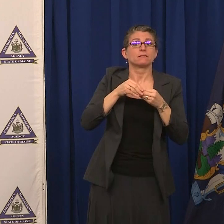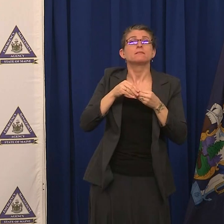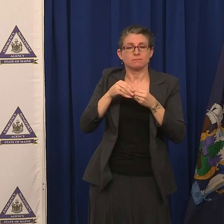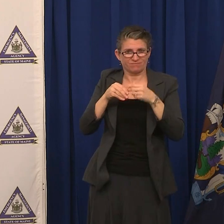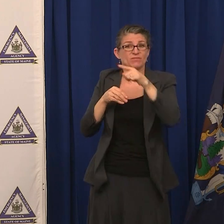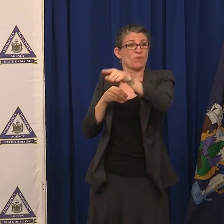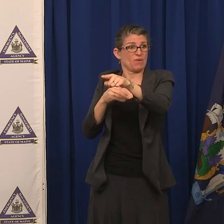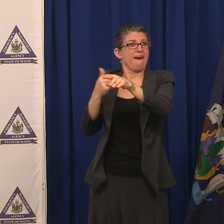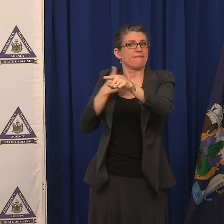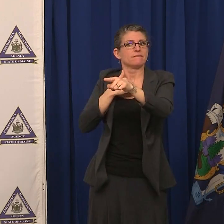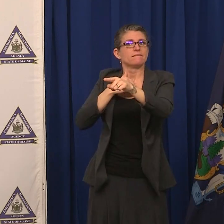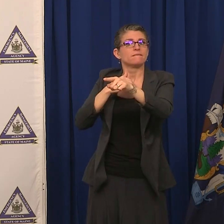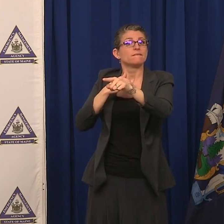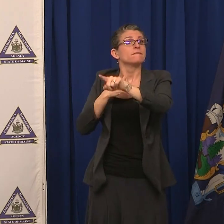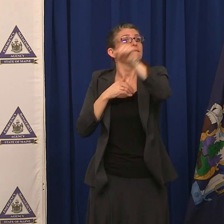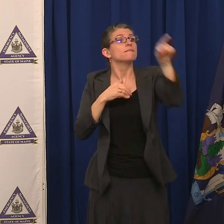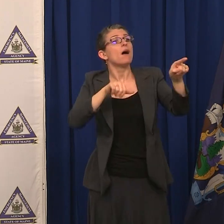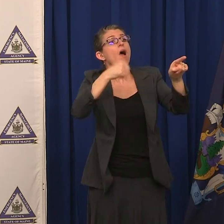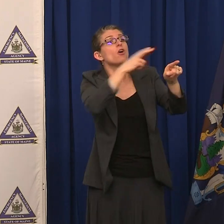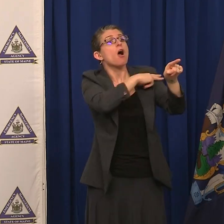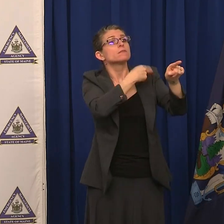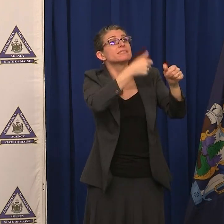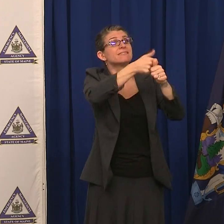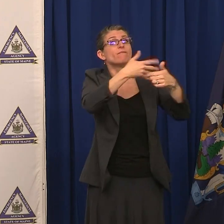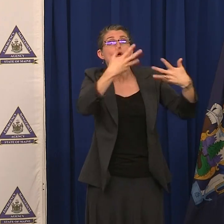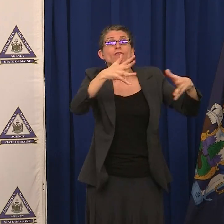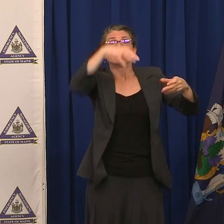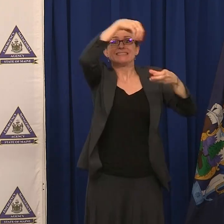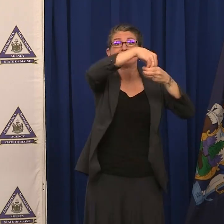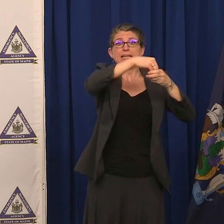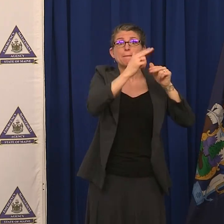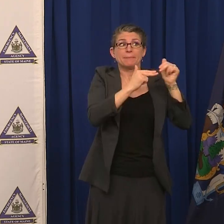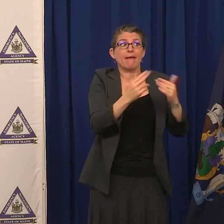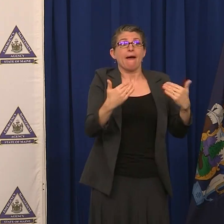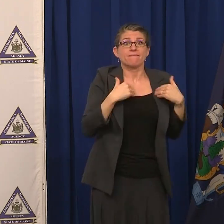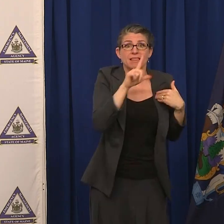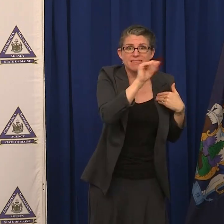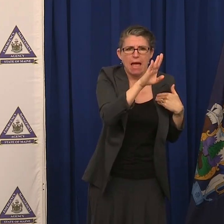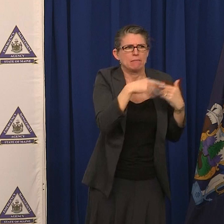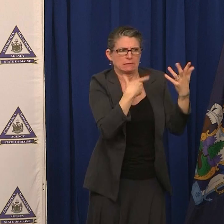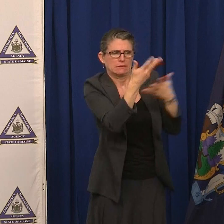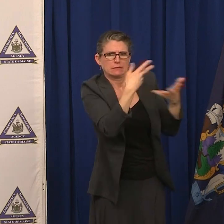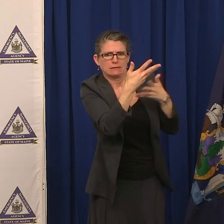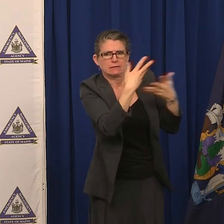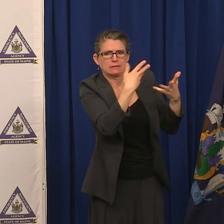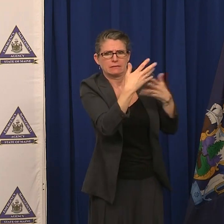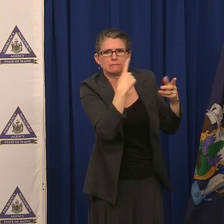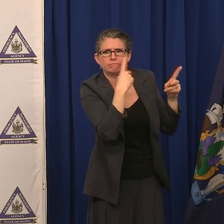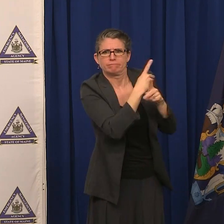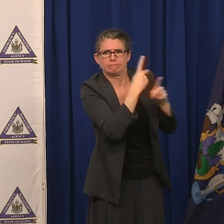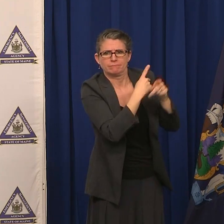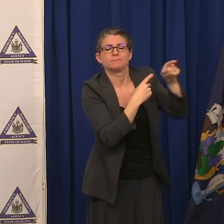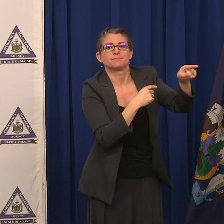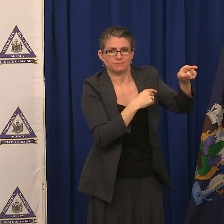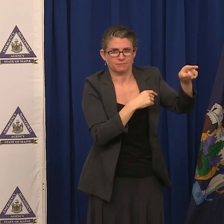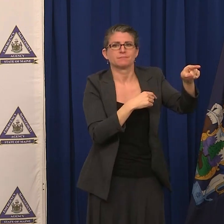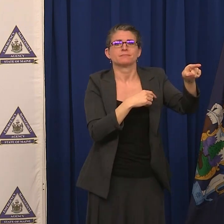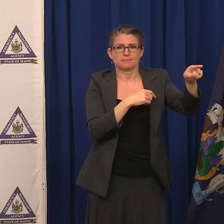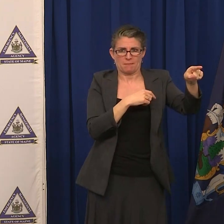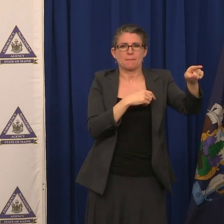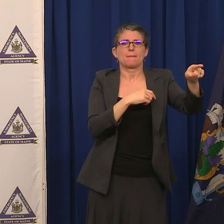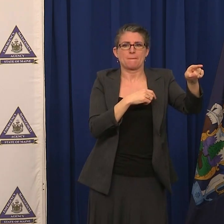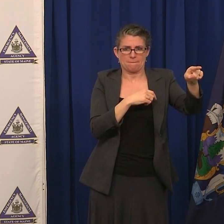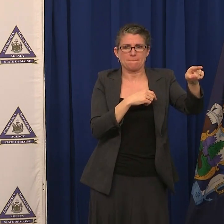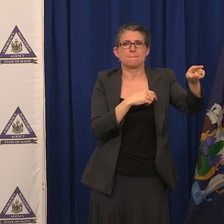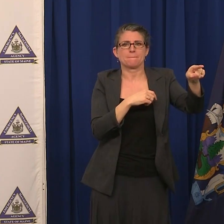own facilities. It's a three-legged stool, and we at the Maine CDC are working on every strategy we can to build up